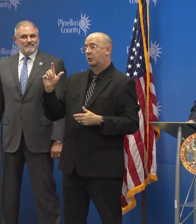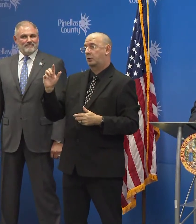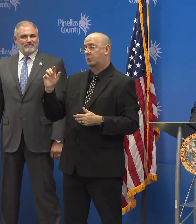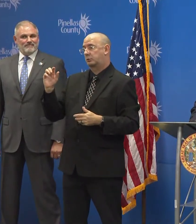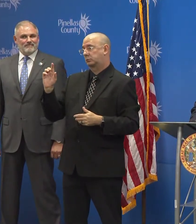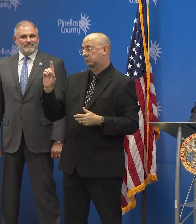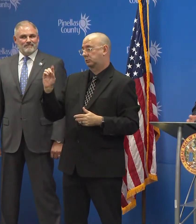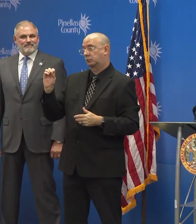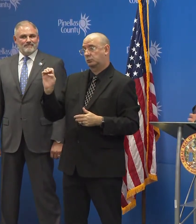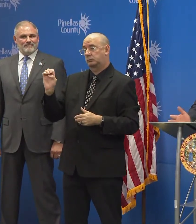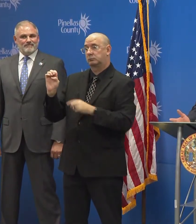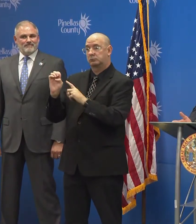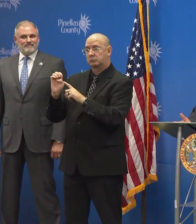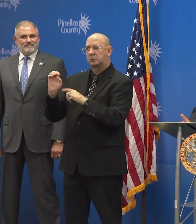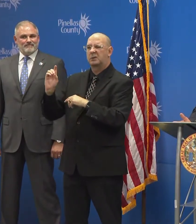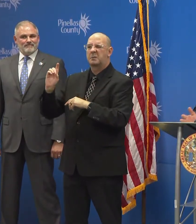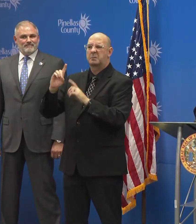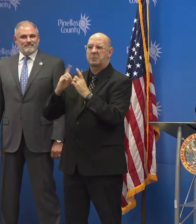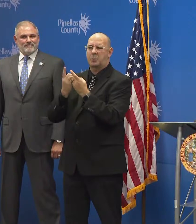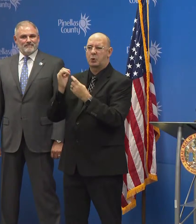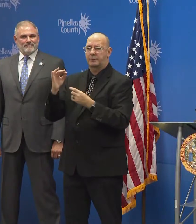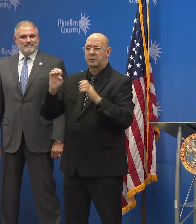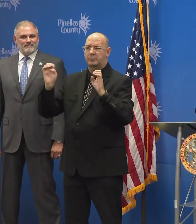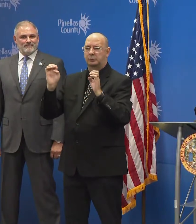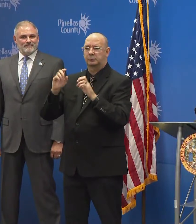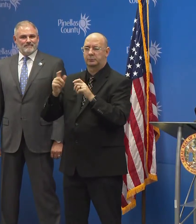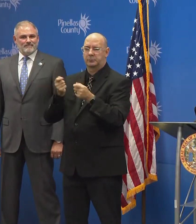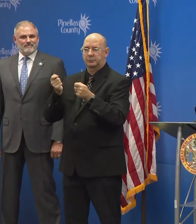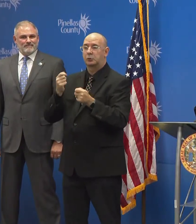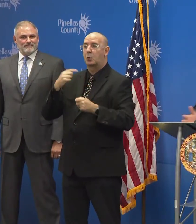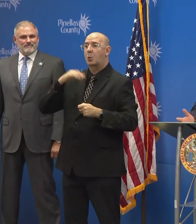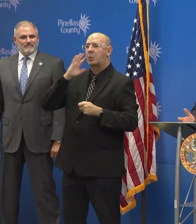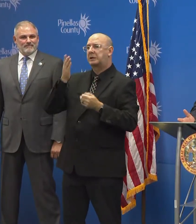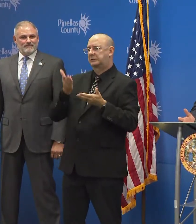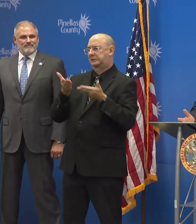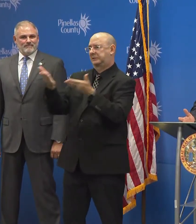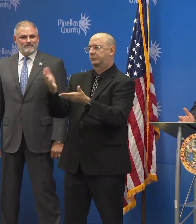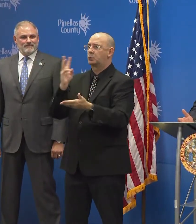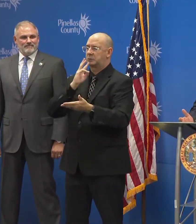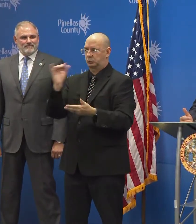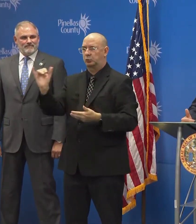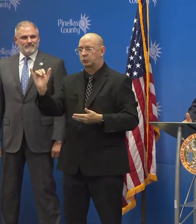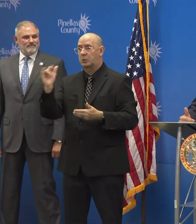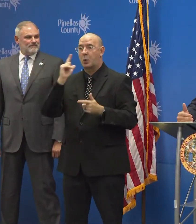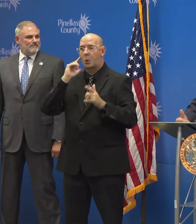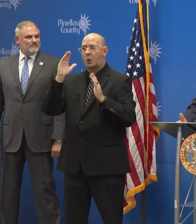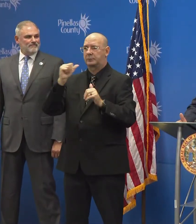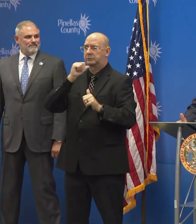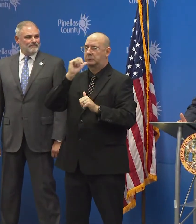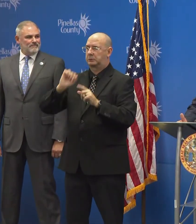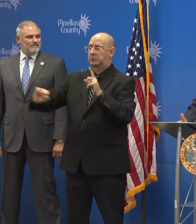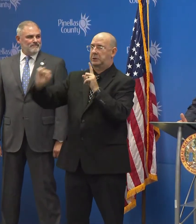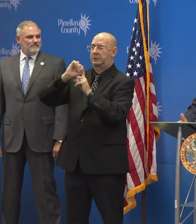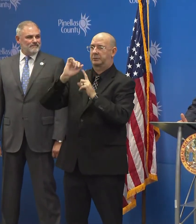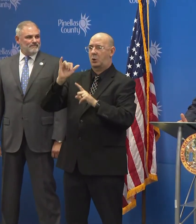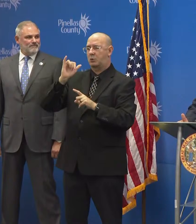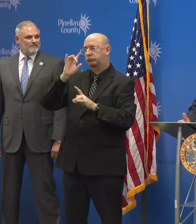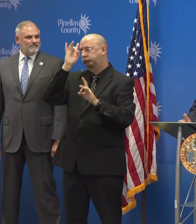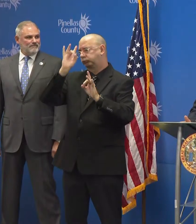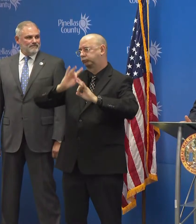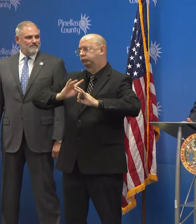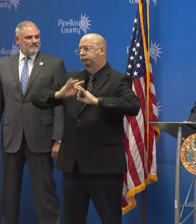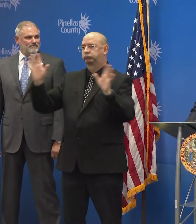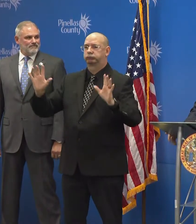once the storm passes, and hopefully that's not necessary and we don't get hit as hard, but we're assuming that will happen, and that'll be a